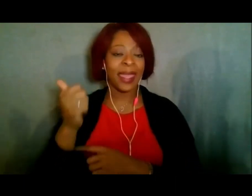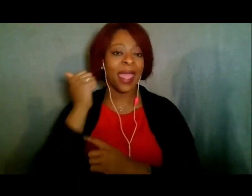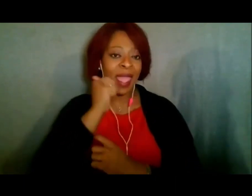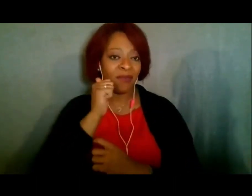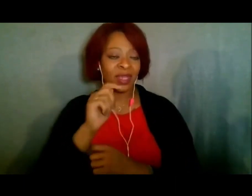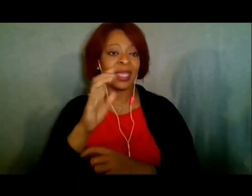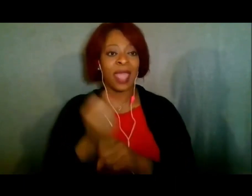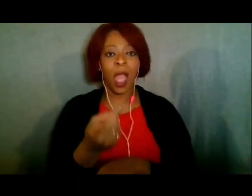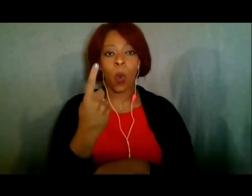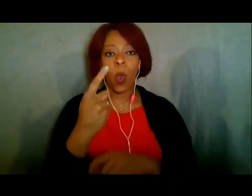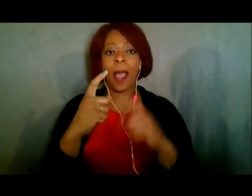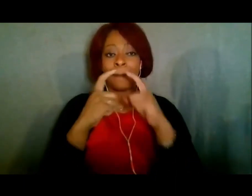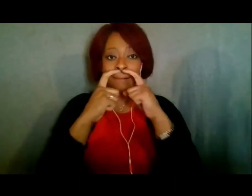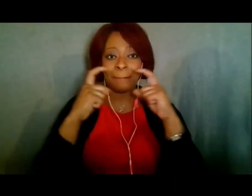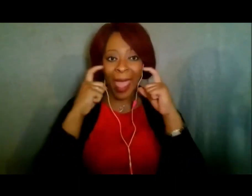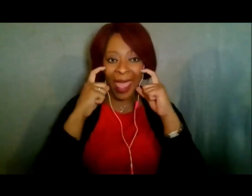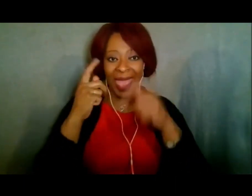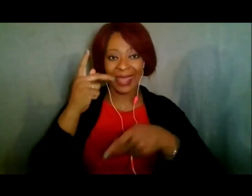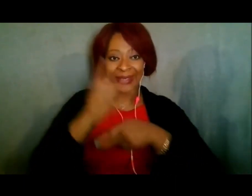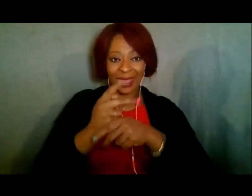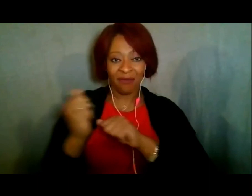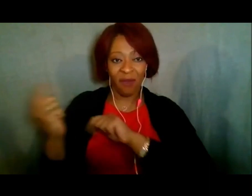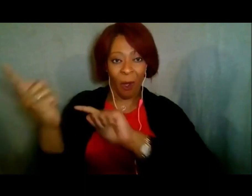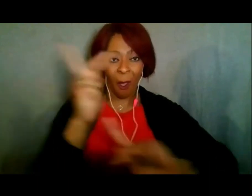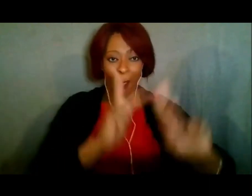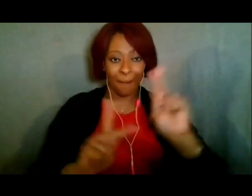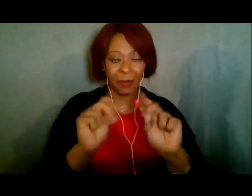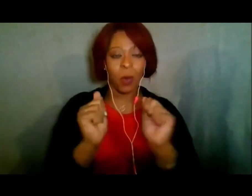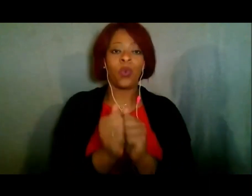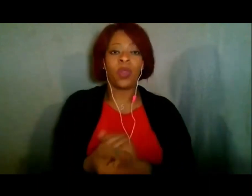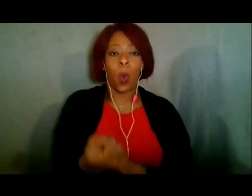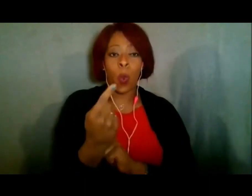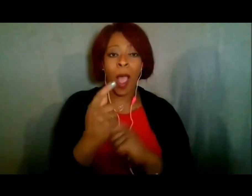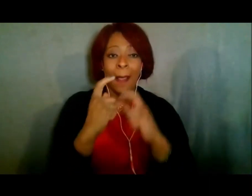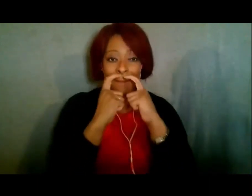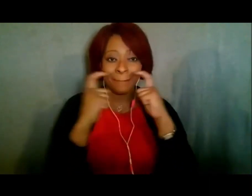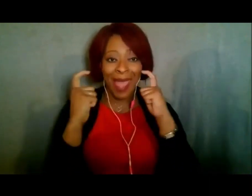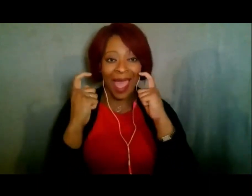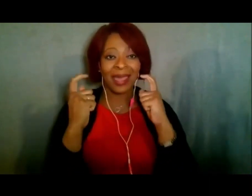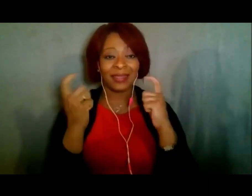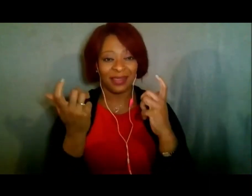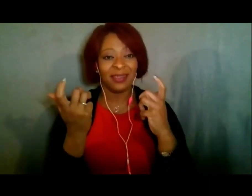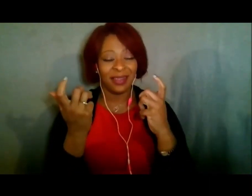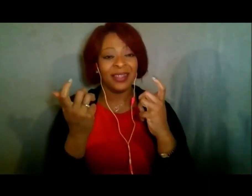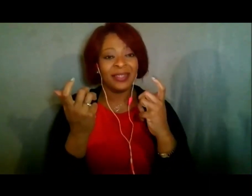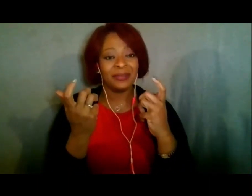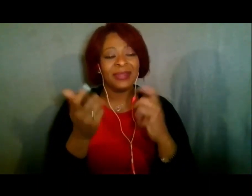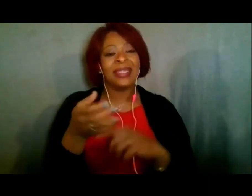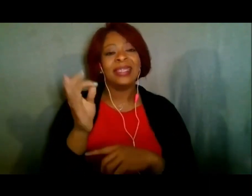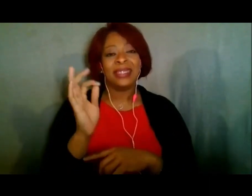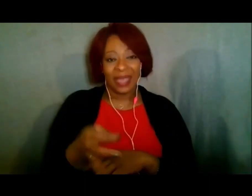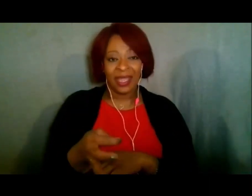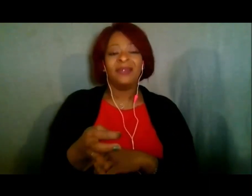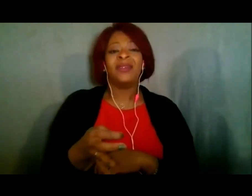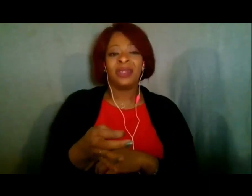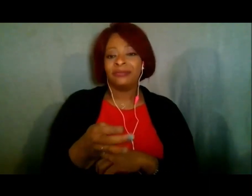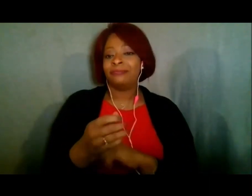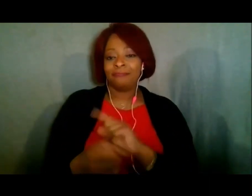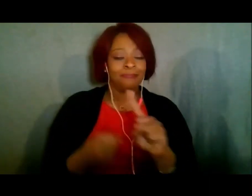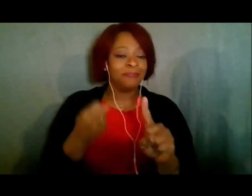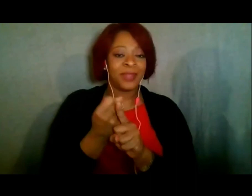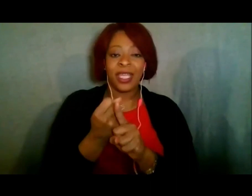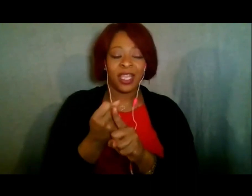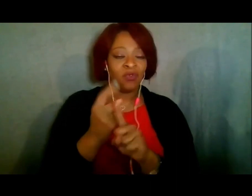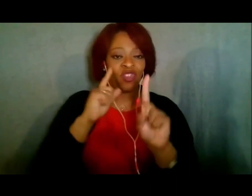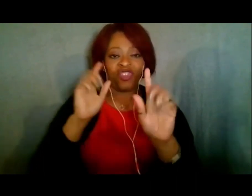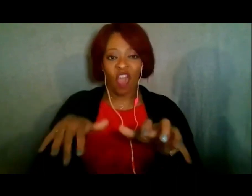they only got one mask, and they had to take care of everybody with one mask. So yes, it definitely hit us by surprise. And so